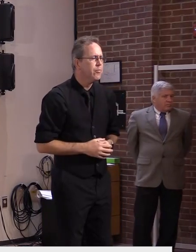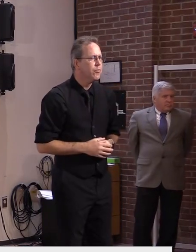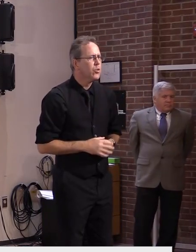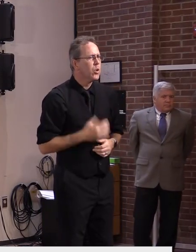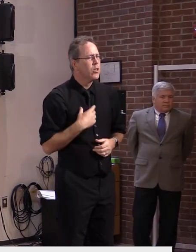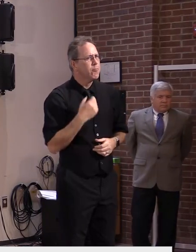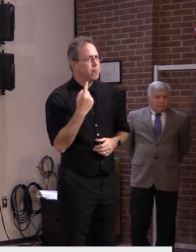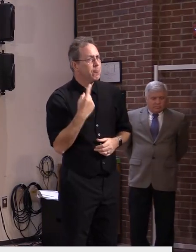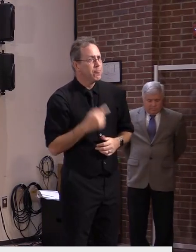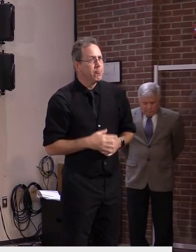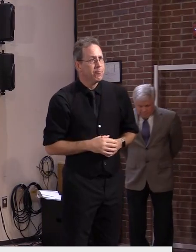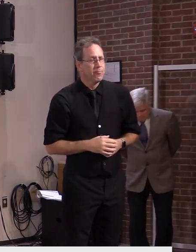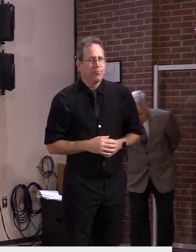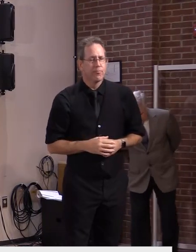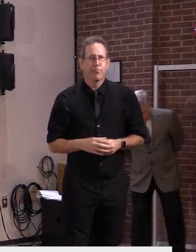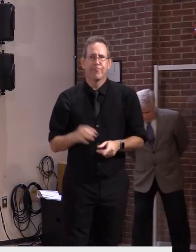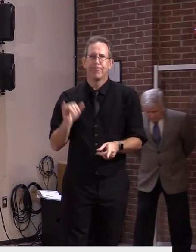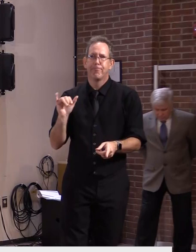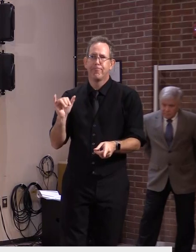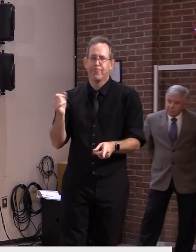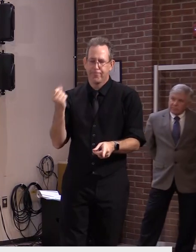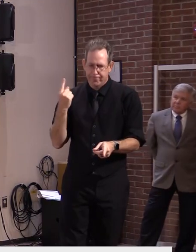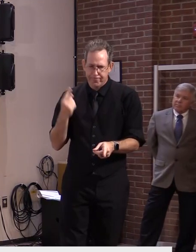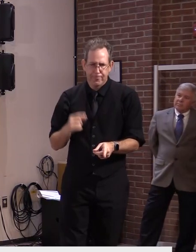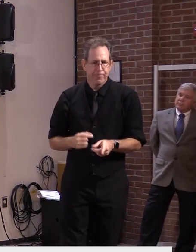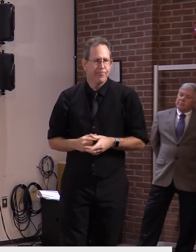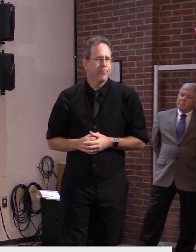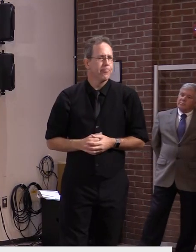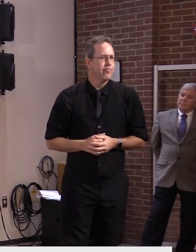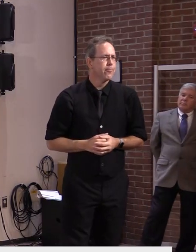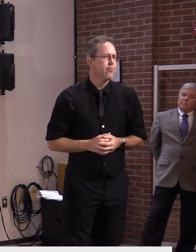Greg Lamoureux, the County Courier.